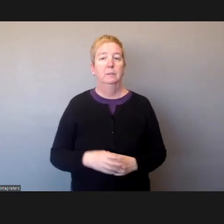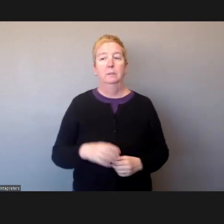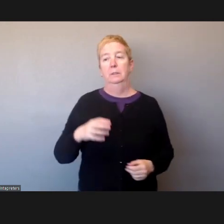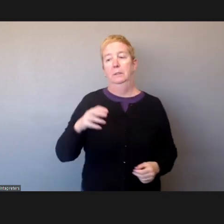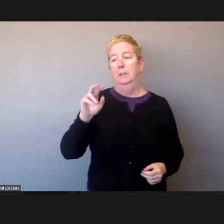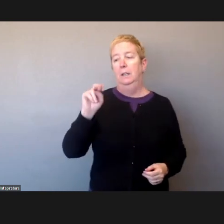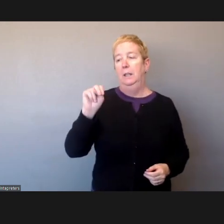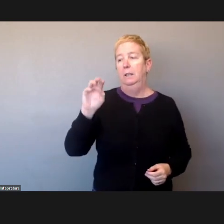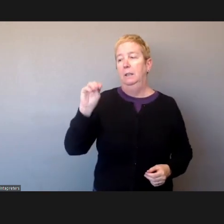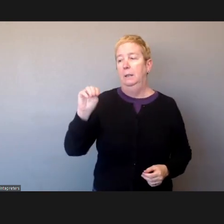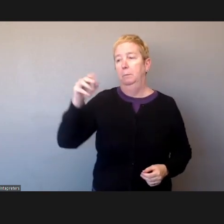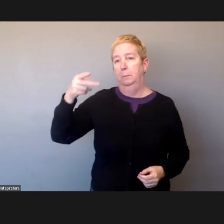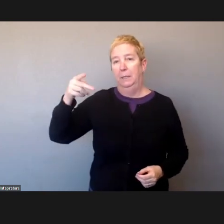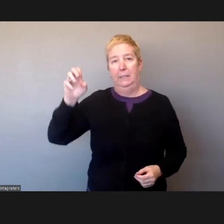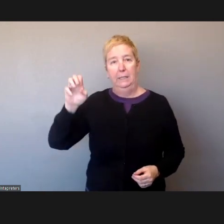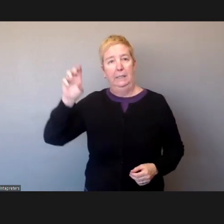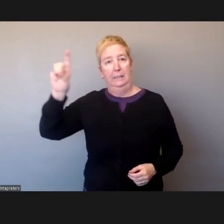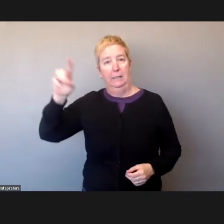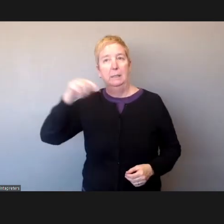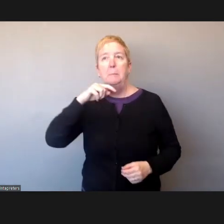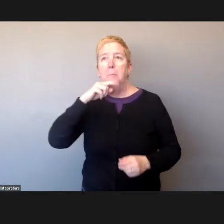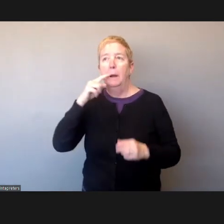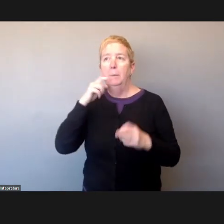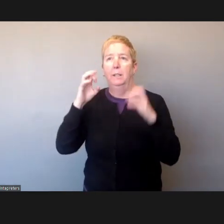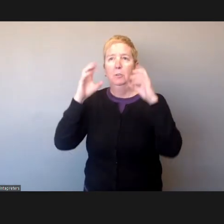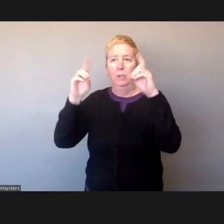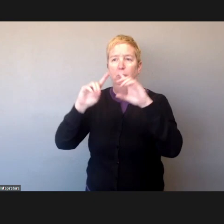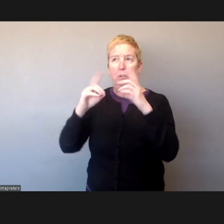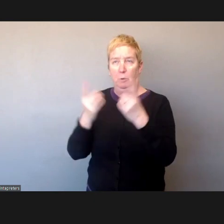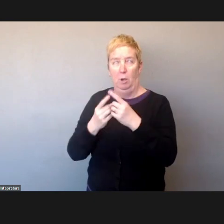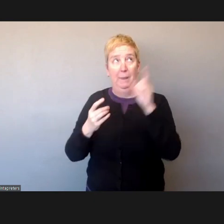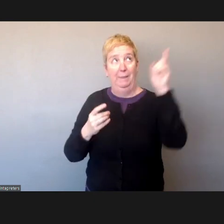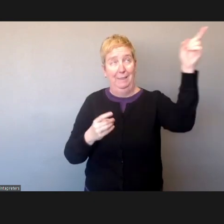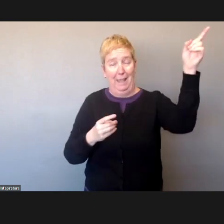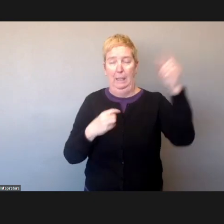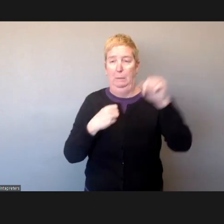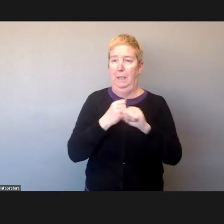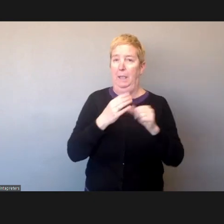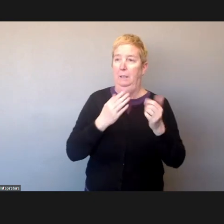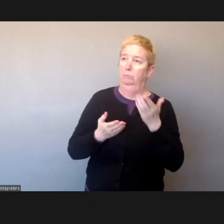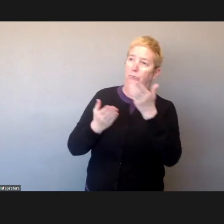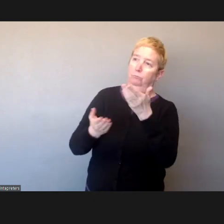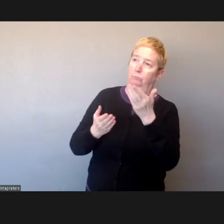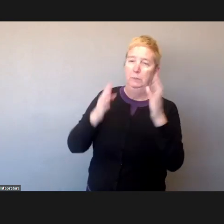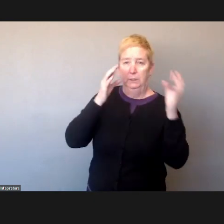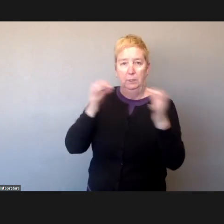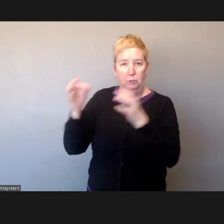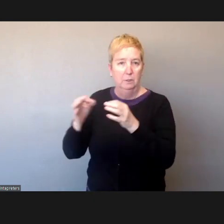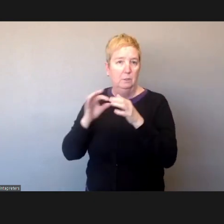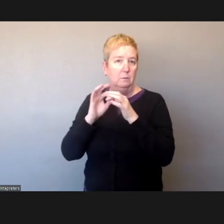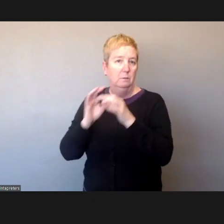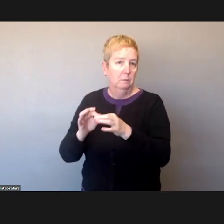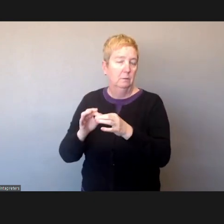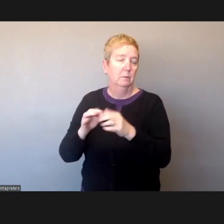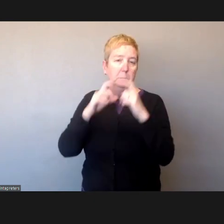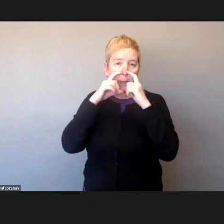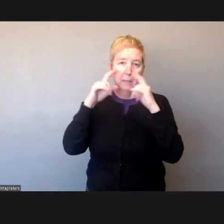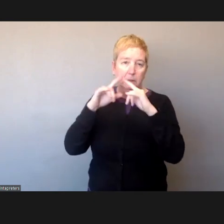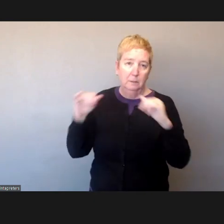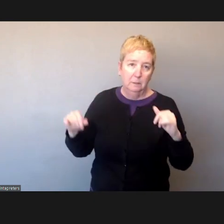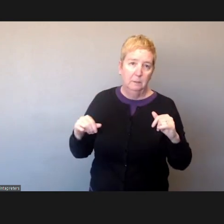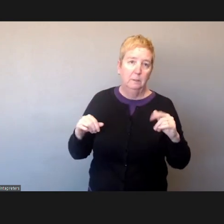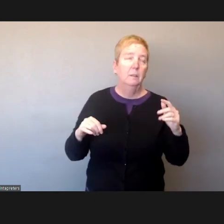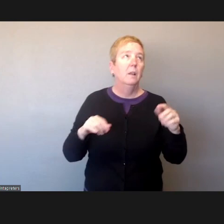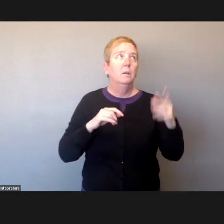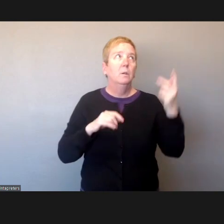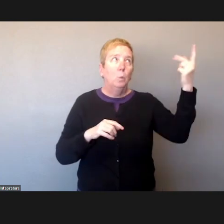Education Department is the one who puts out the guidance for schools. They work closely with us on that, but it's their